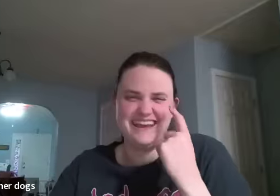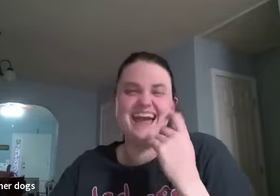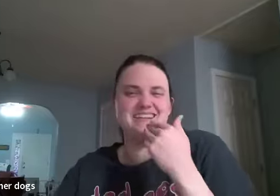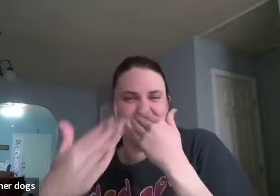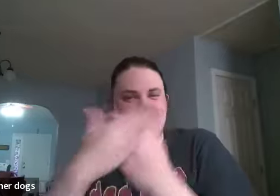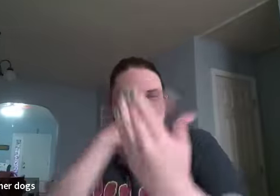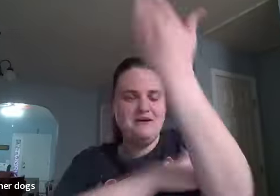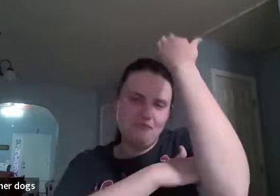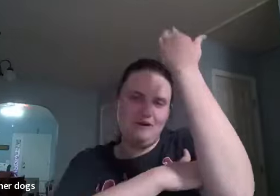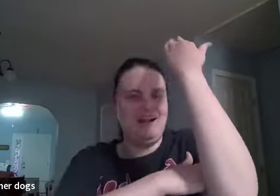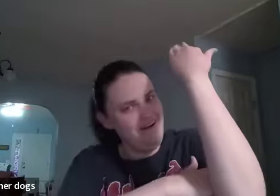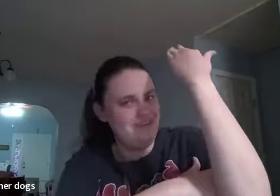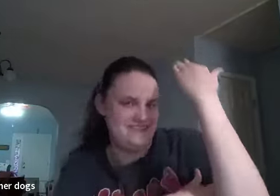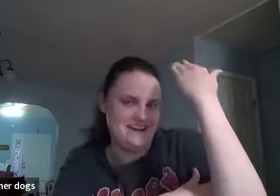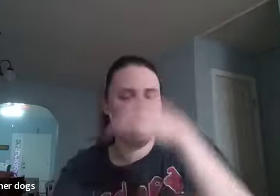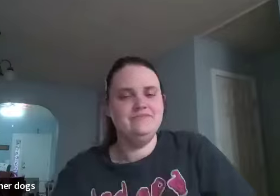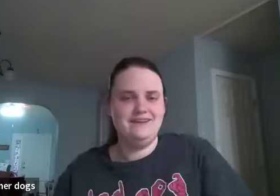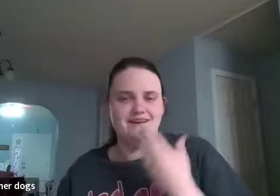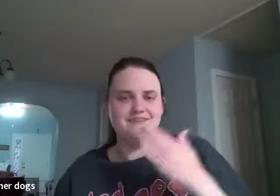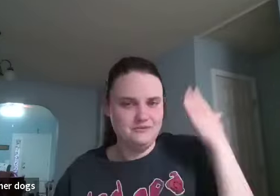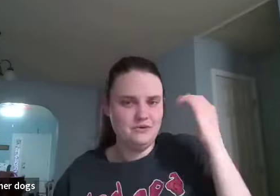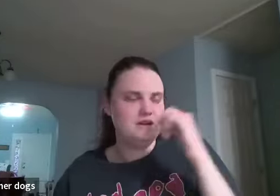thought I had to be good morning all the time. No, good morning.